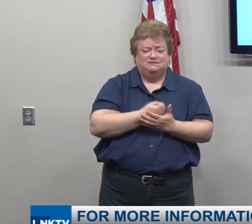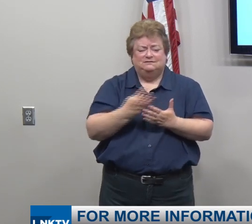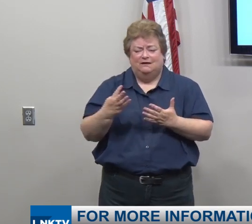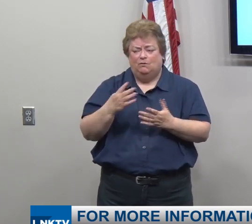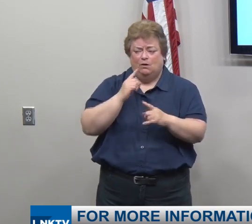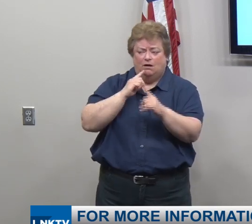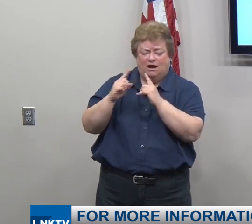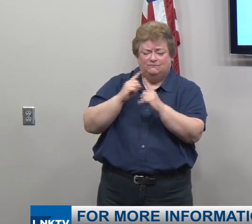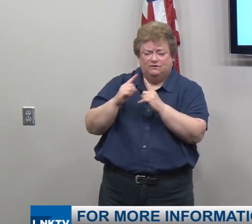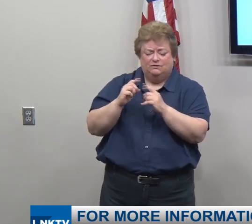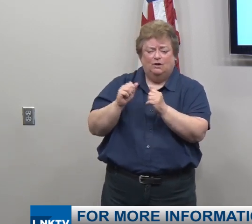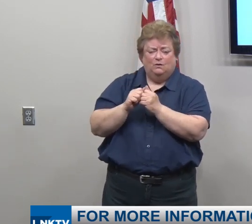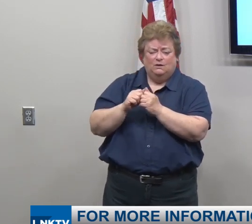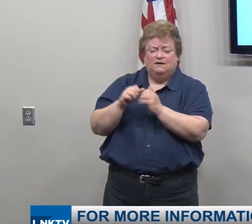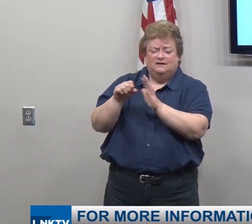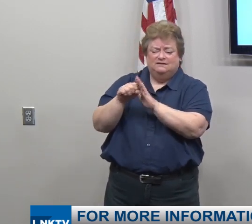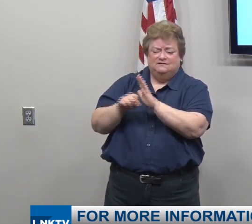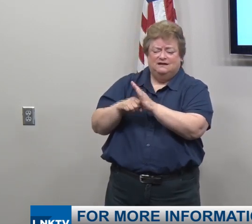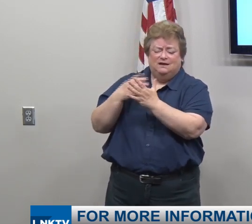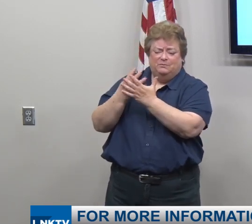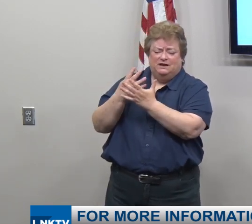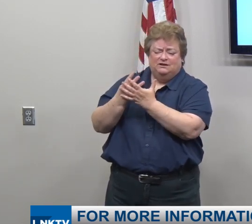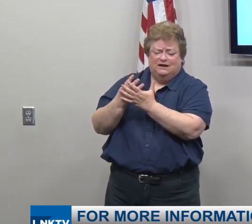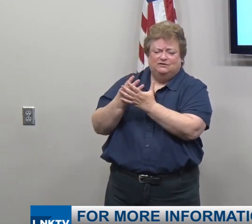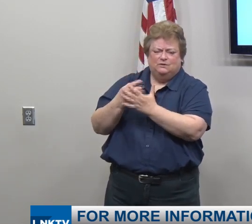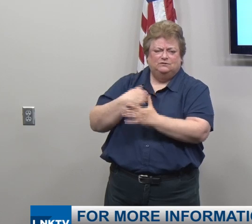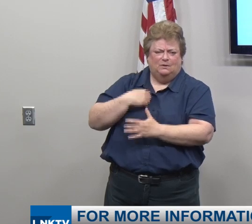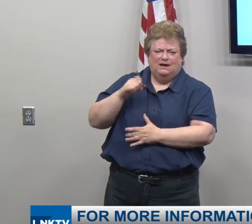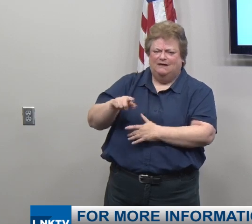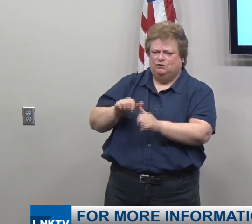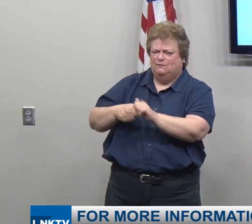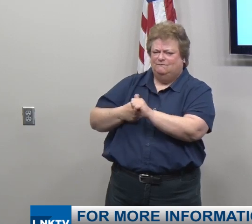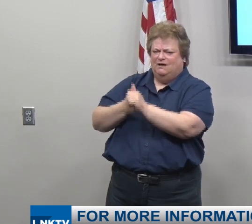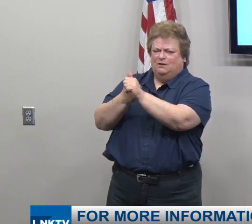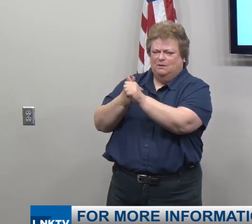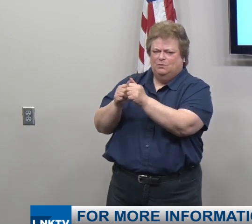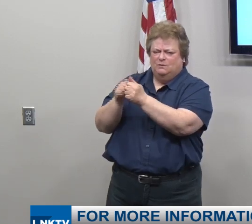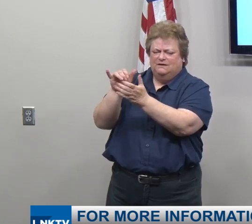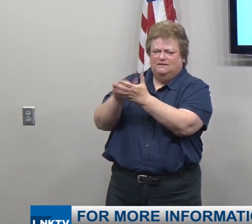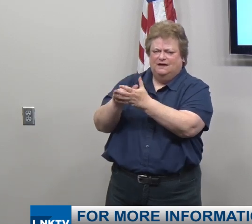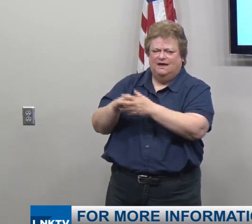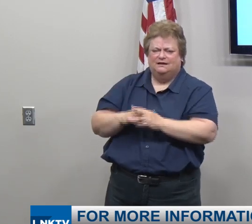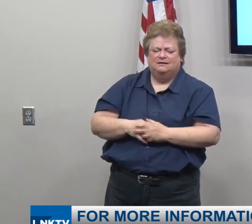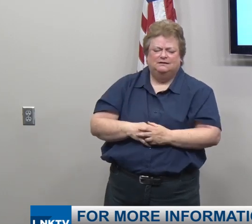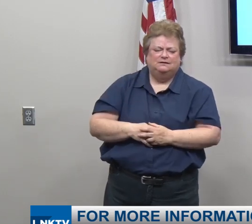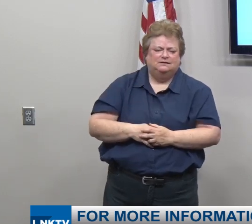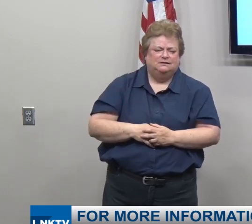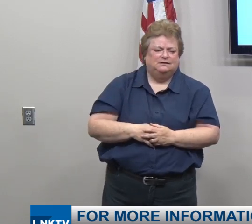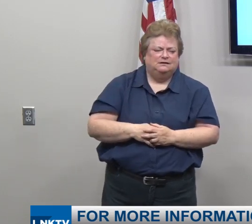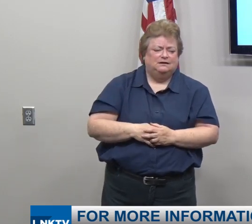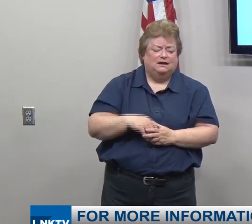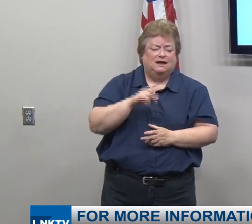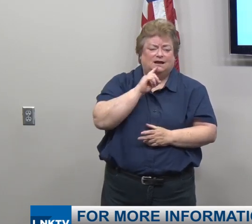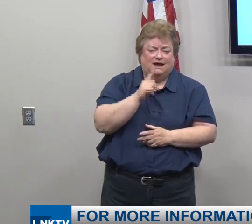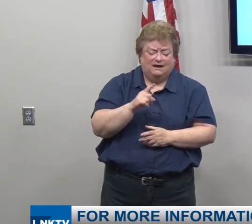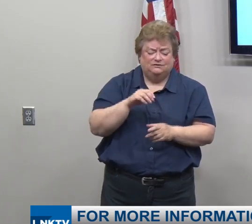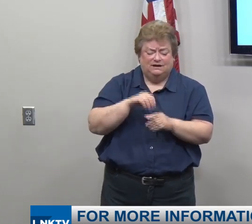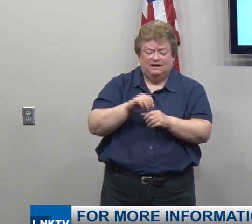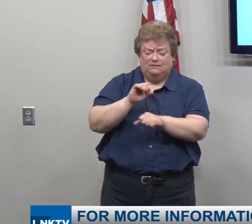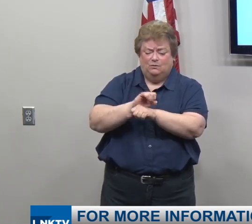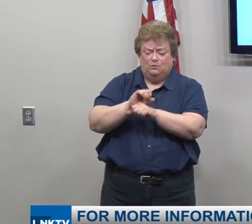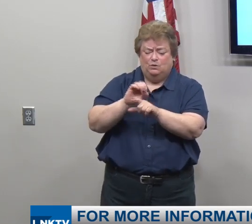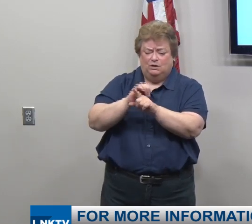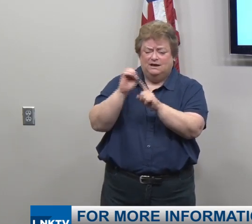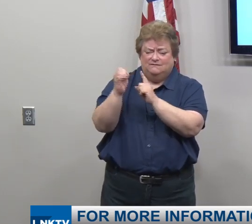conversations with the state pen, so I'll have to follow up on that. And actually, in the work environment,